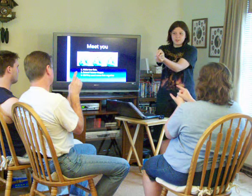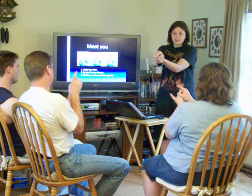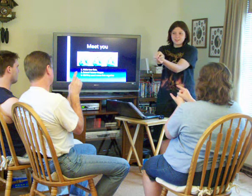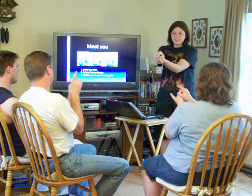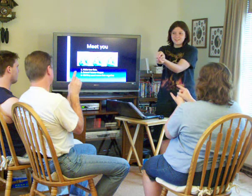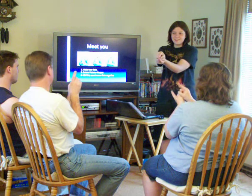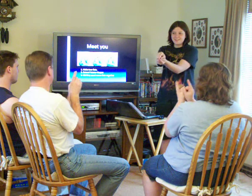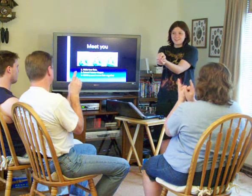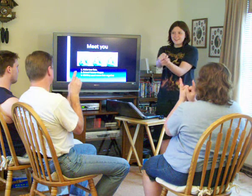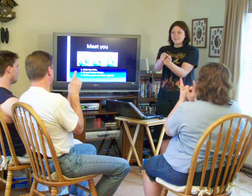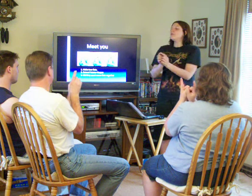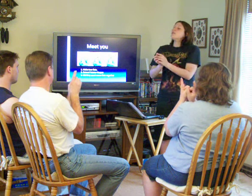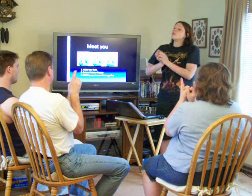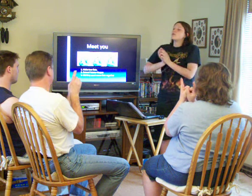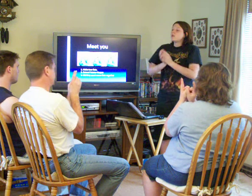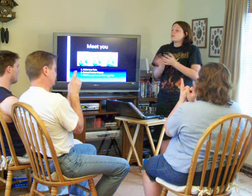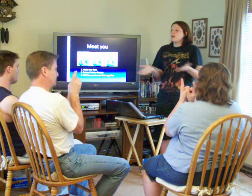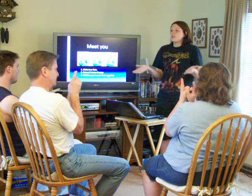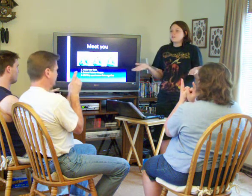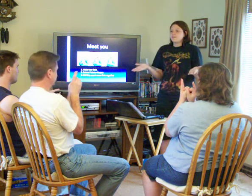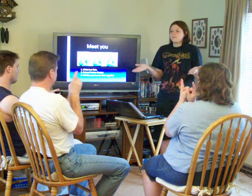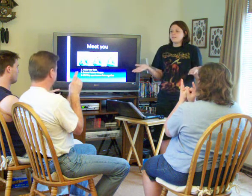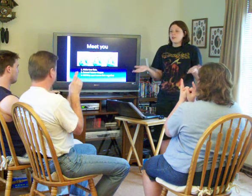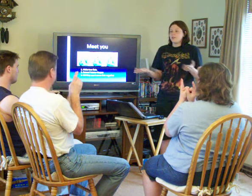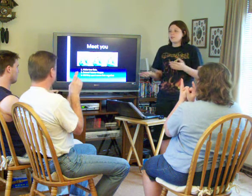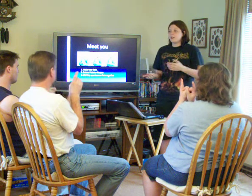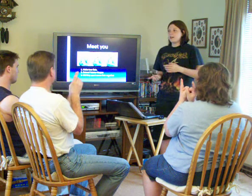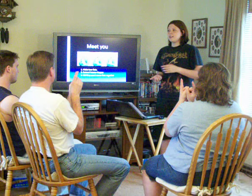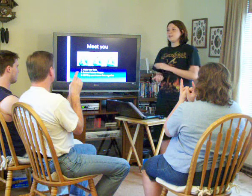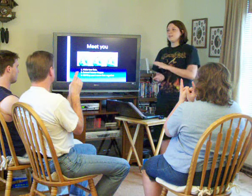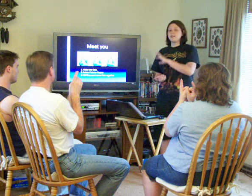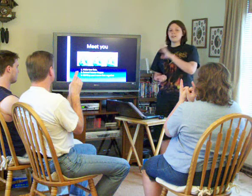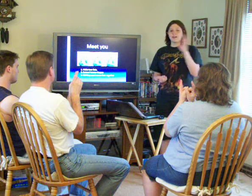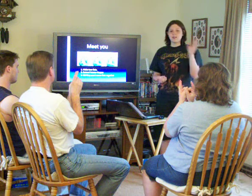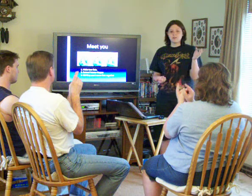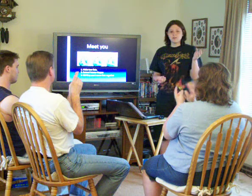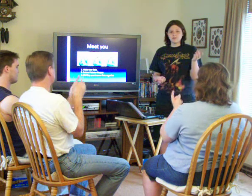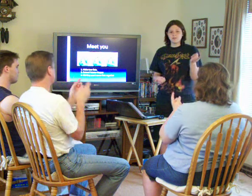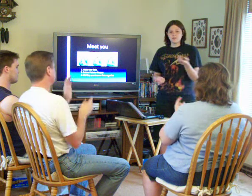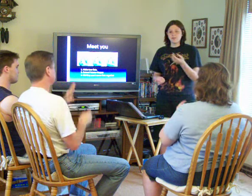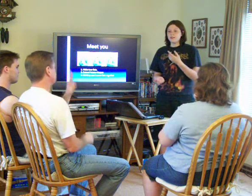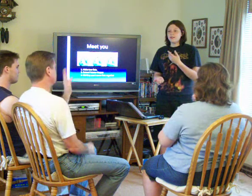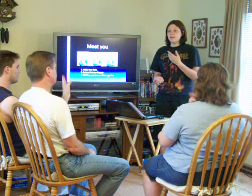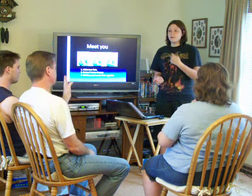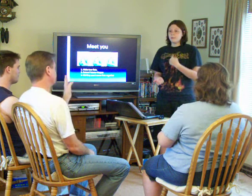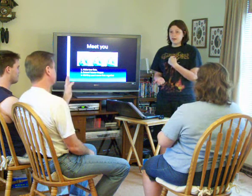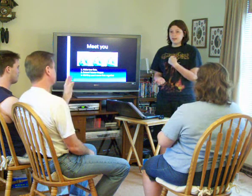at. So all together, you've got hello, my